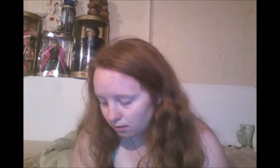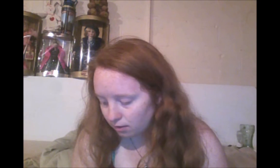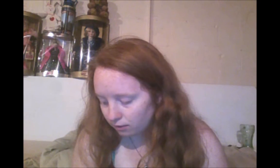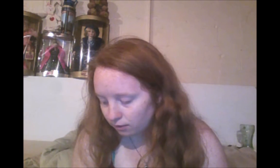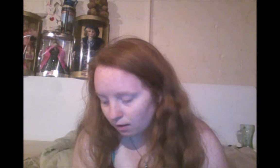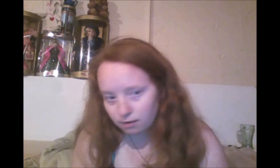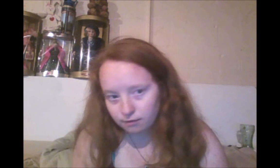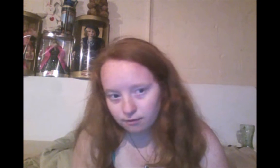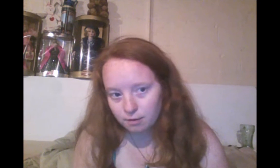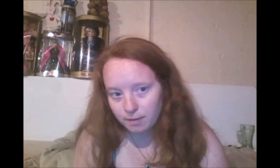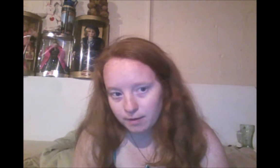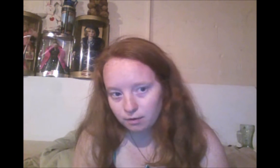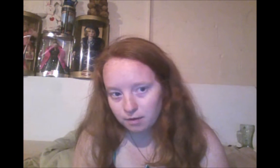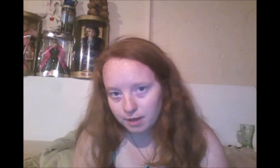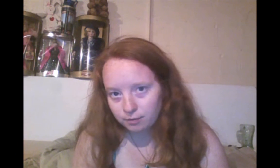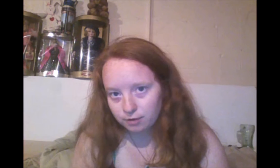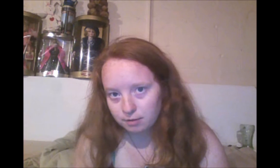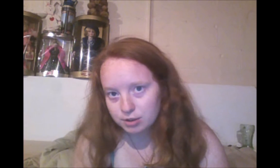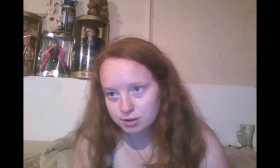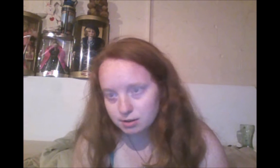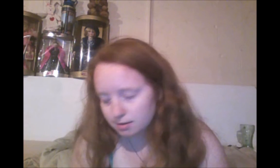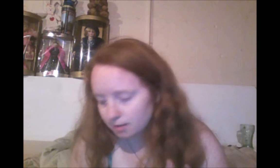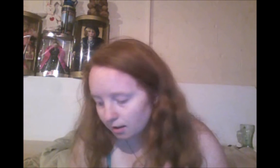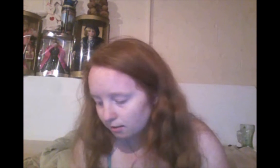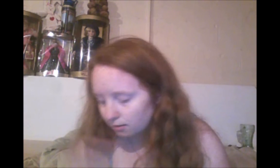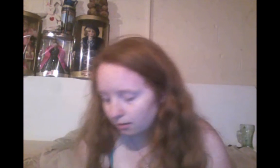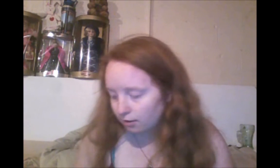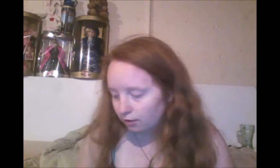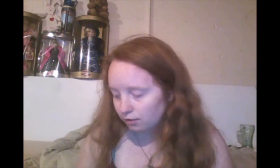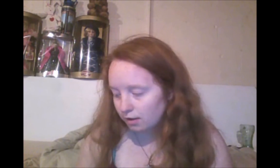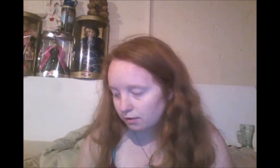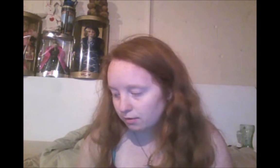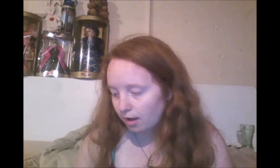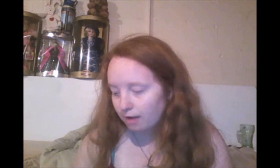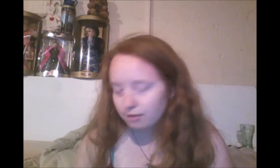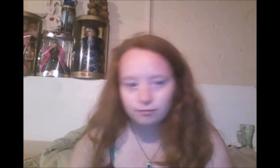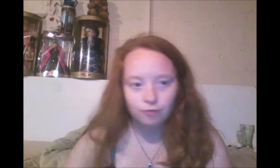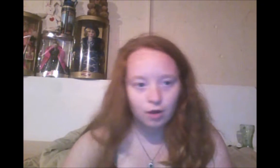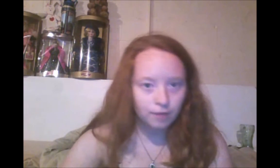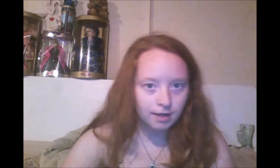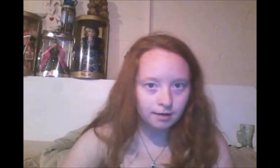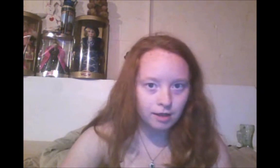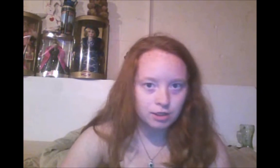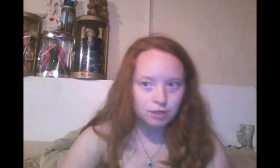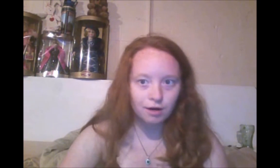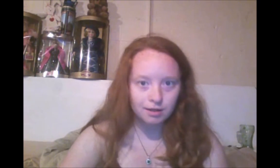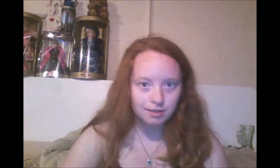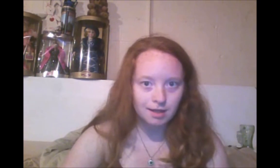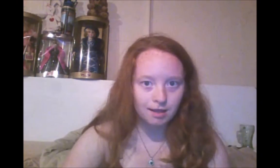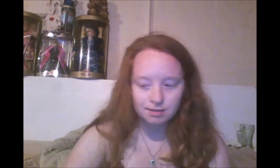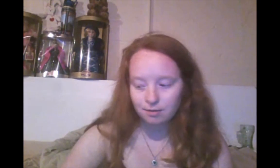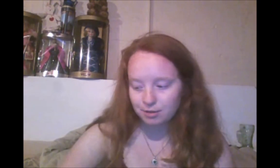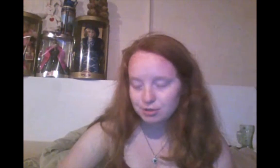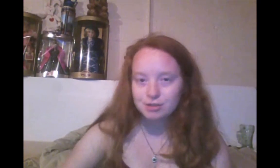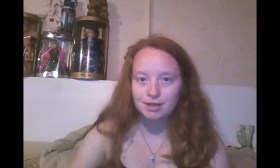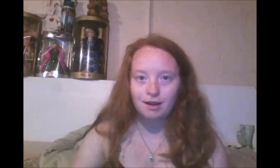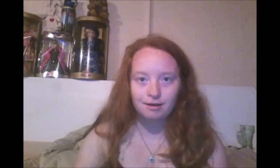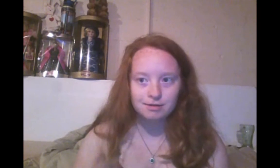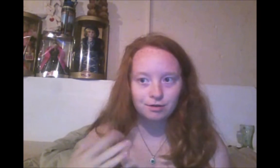This is kind of, I don't remember how to do camels. Give me just a second. It tells you how to do it, but I don't read it. I just look at the signs and the pictures and then I tell you